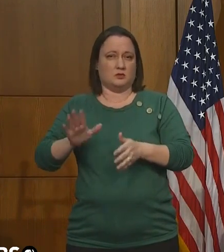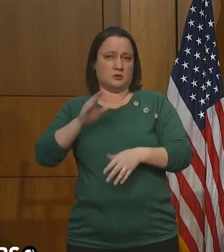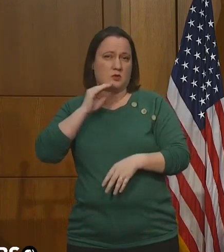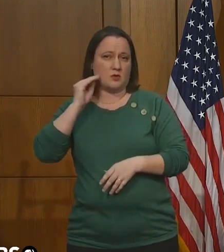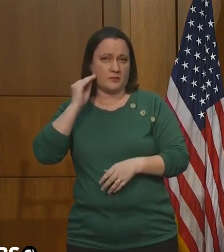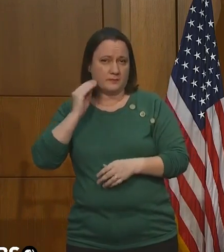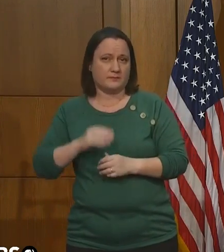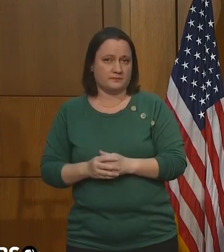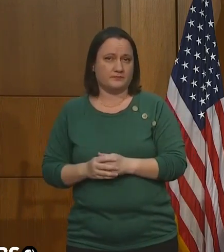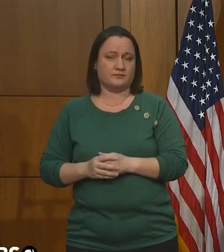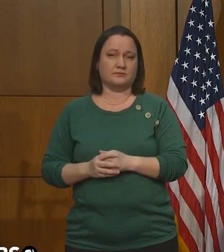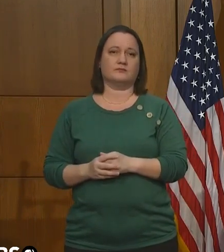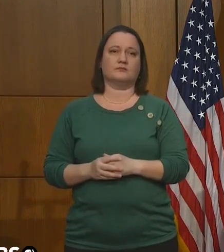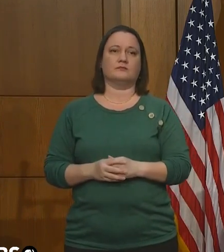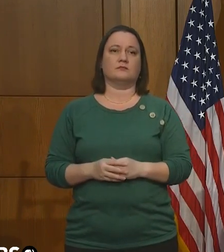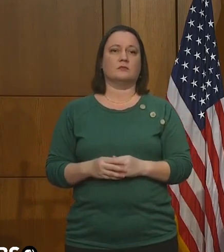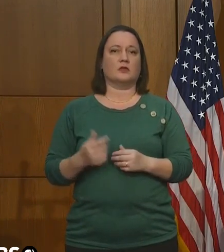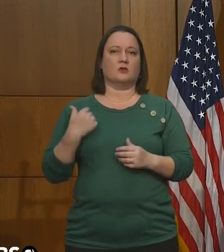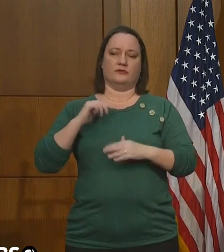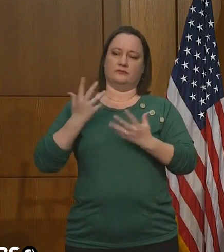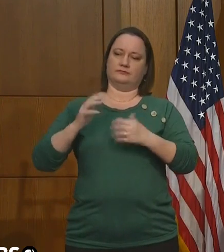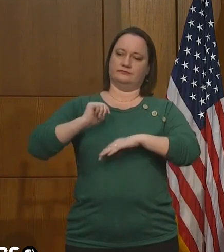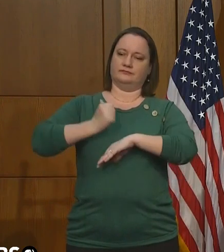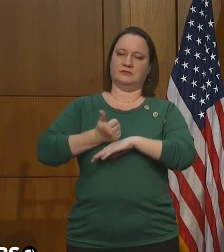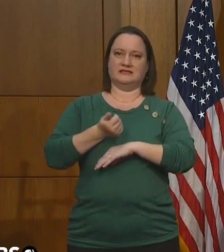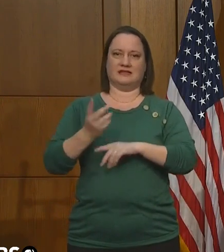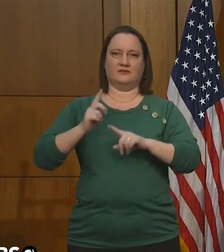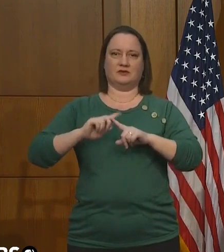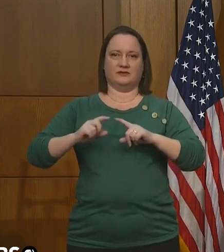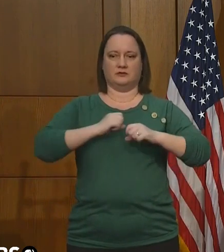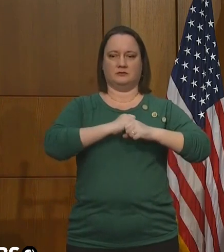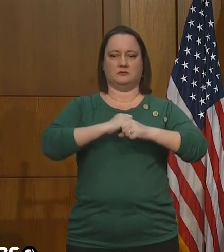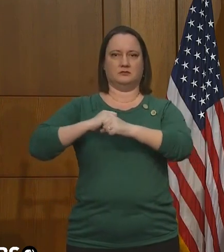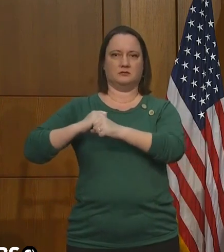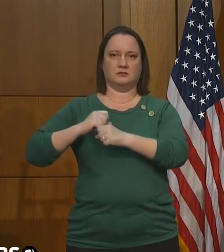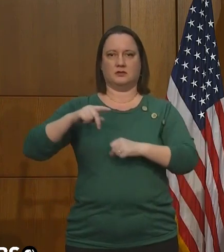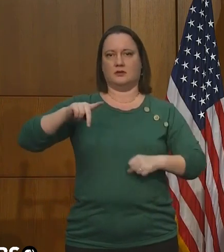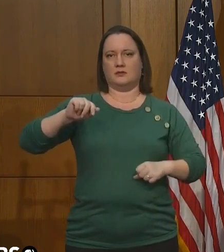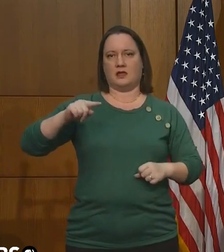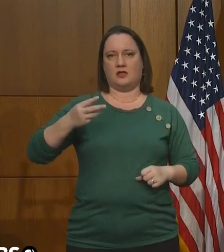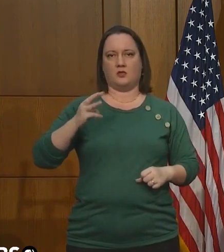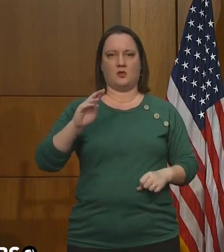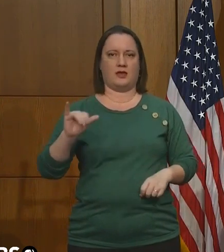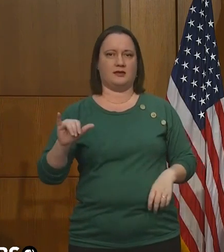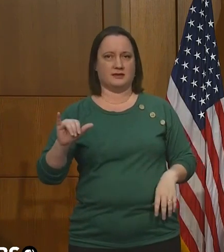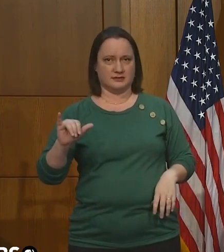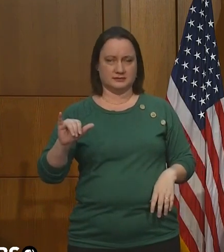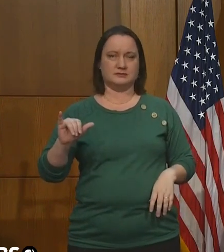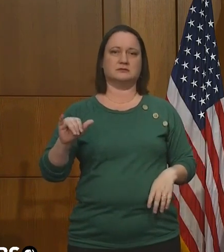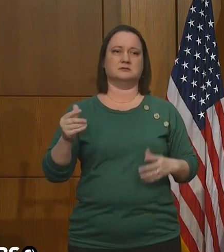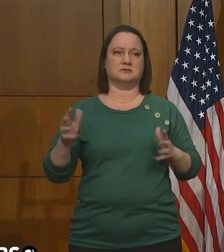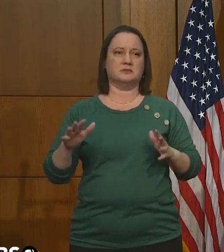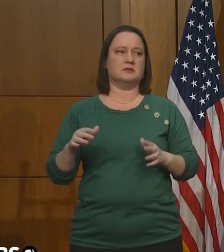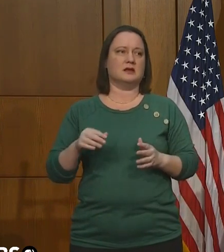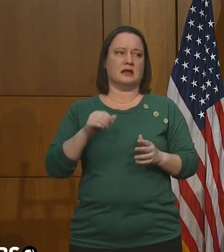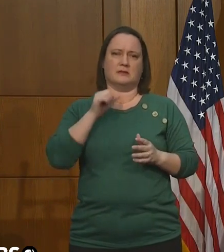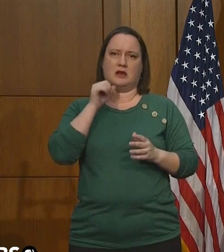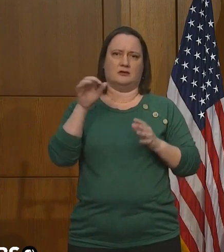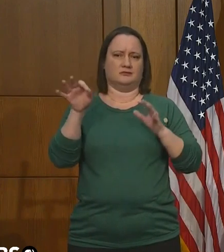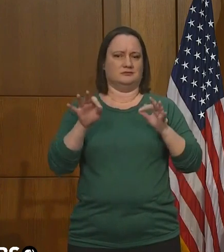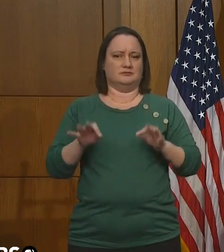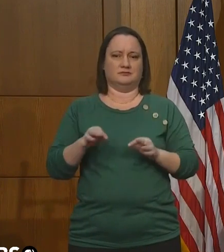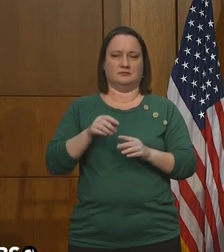several pathways in place, and I've talked about those a number of times. I could go through that again, but I don't intend to, as